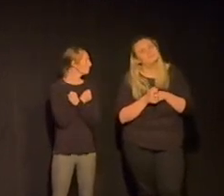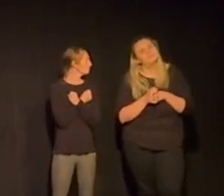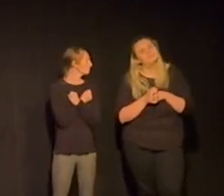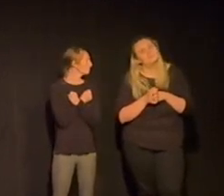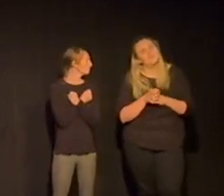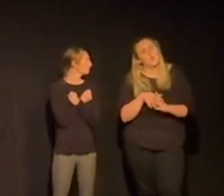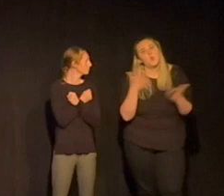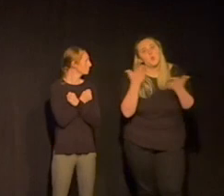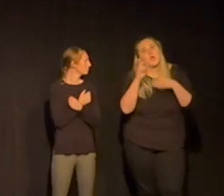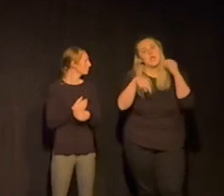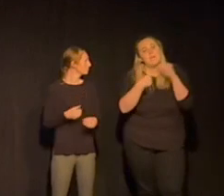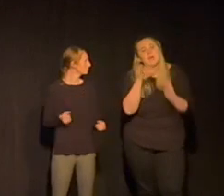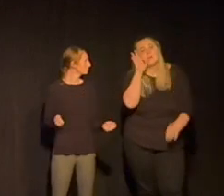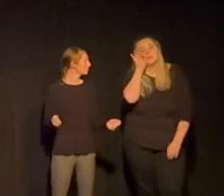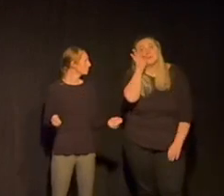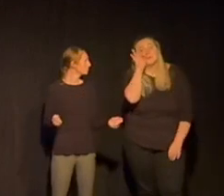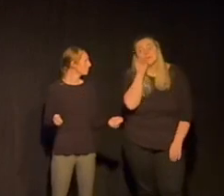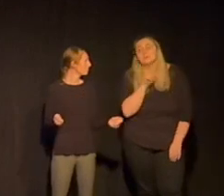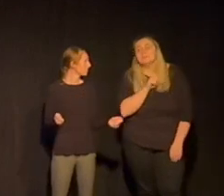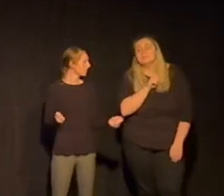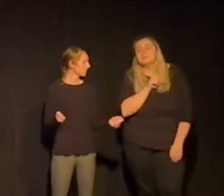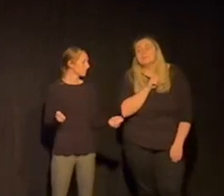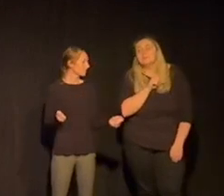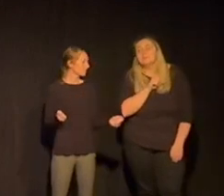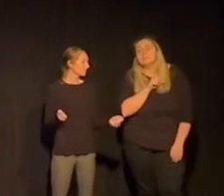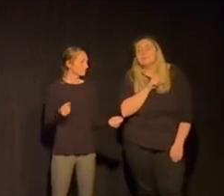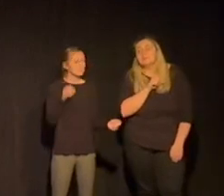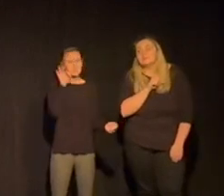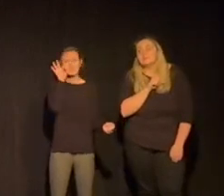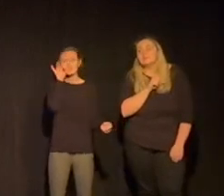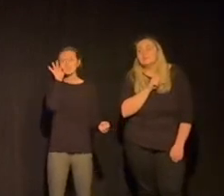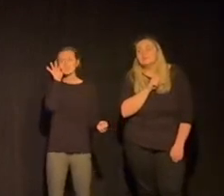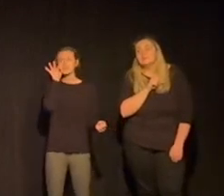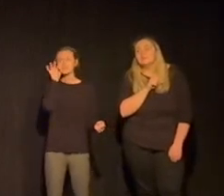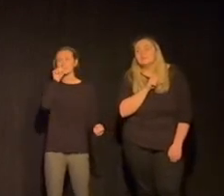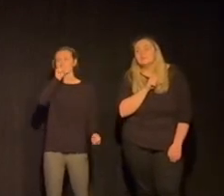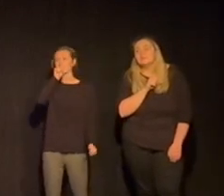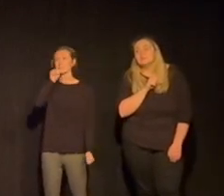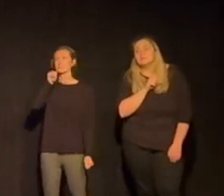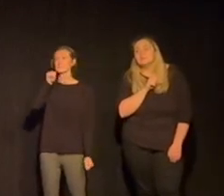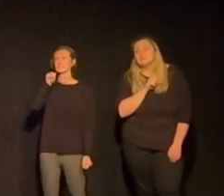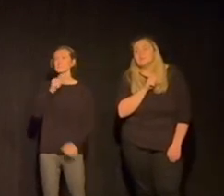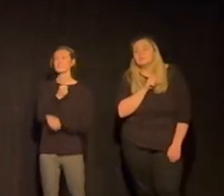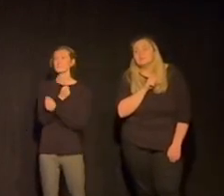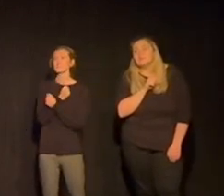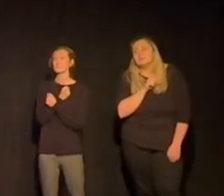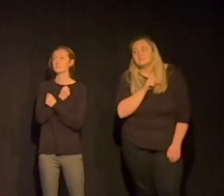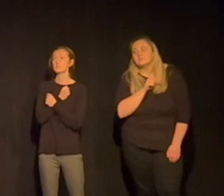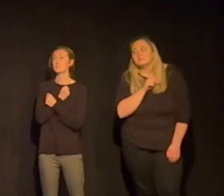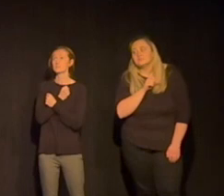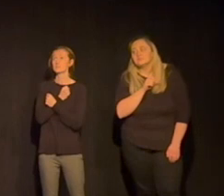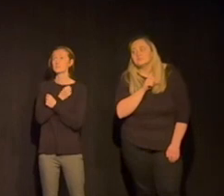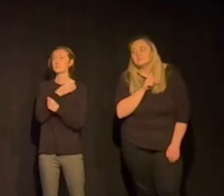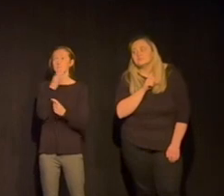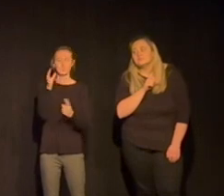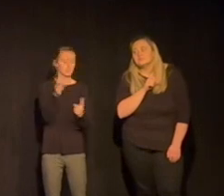And Desiree? I love her, but I choose